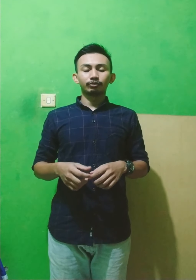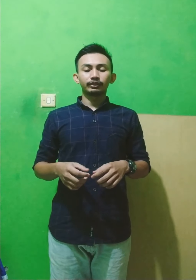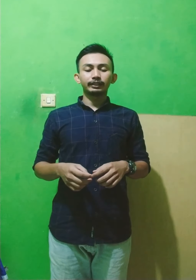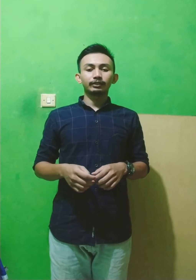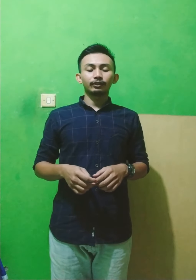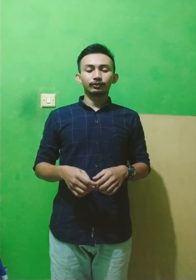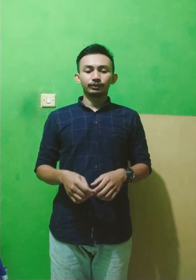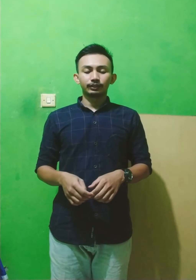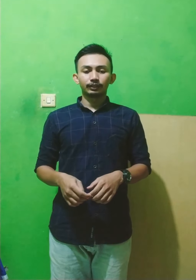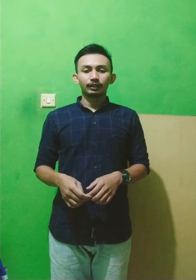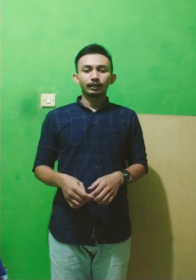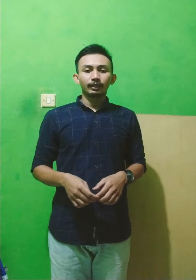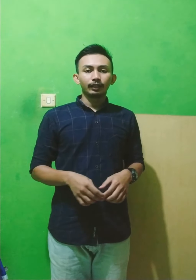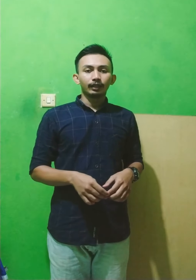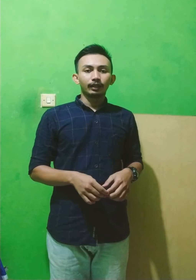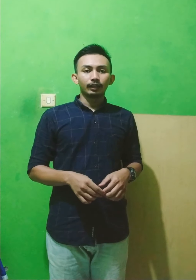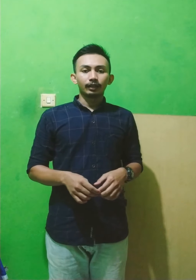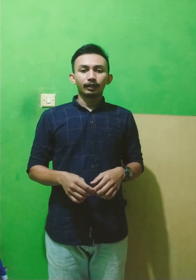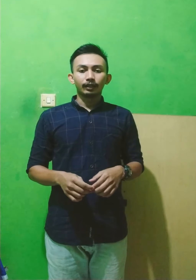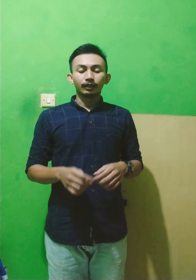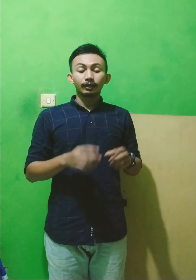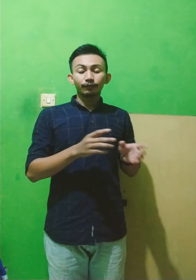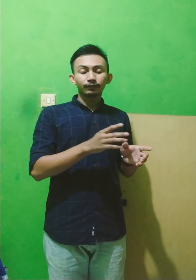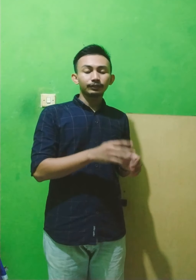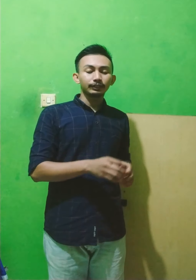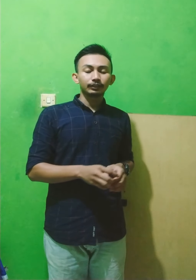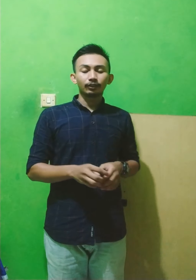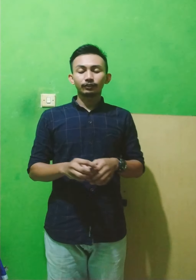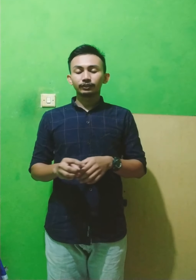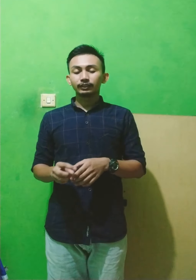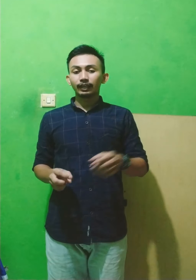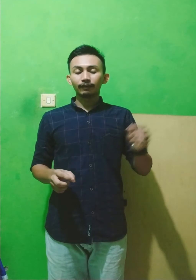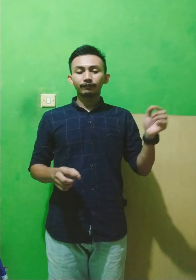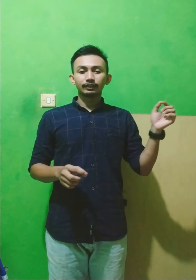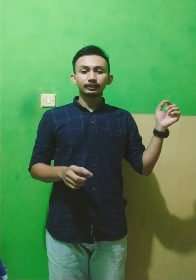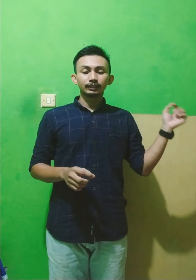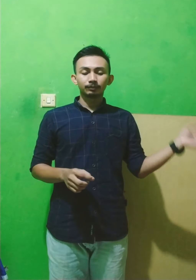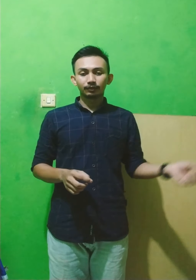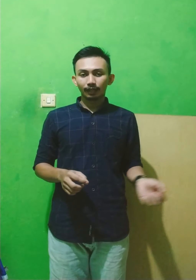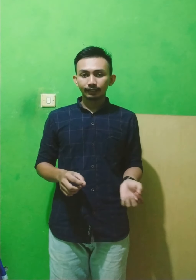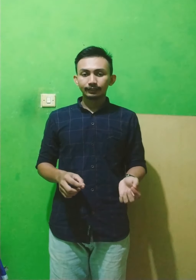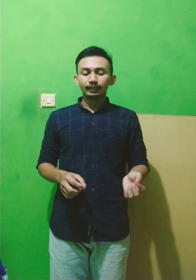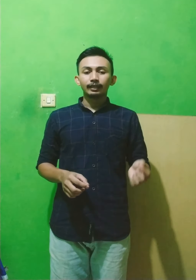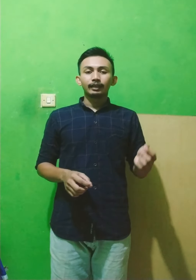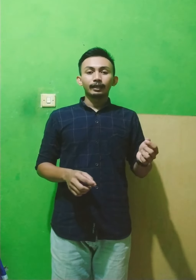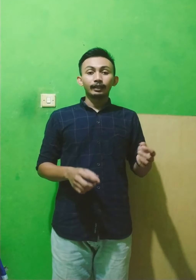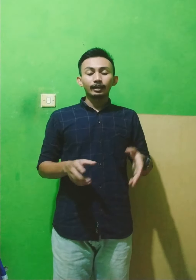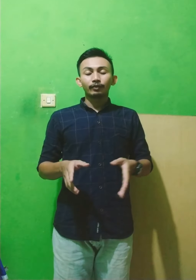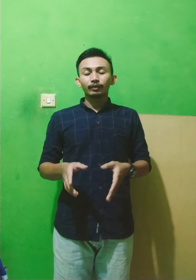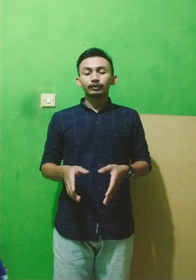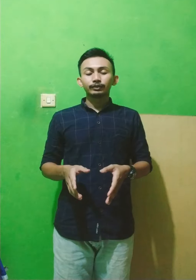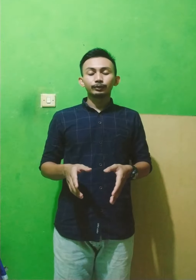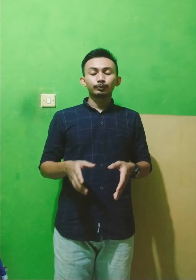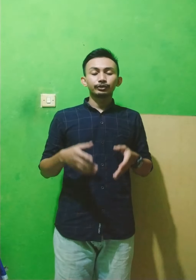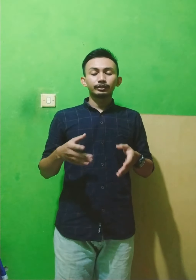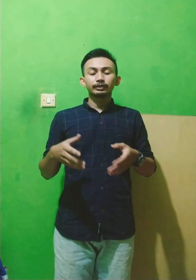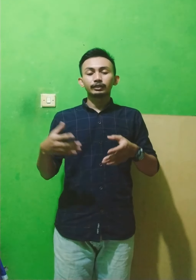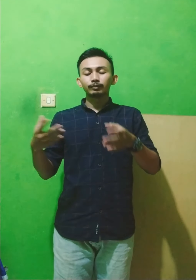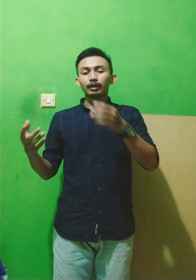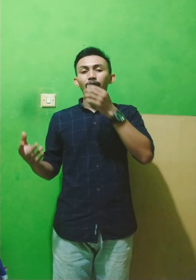creating conclusion. And of course, in the conclusion, have the summarize. And now I want the presentation about